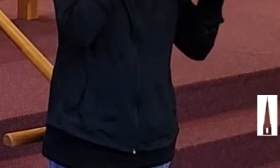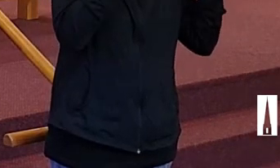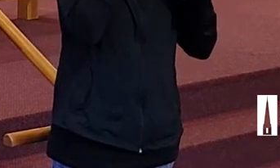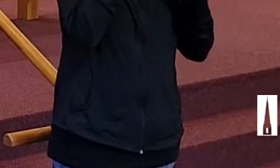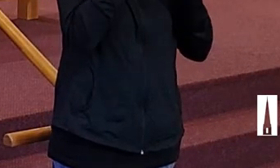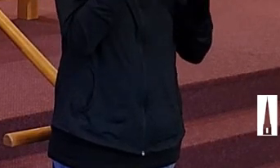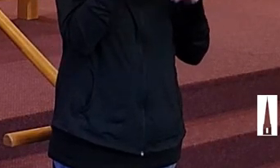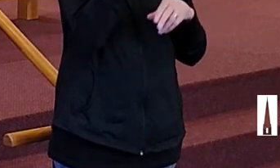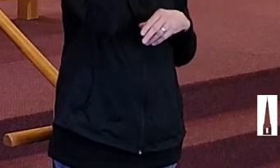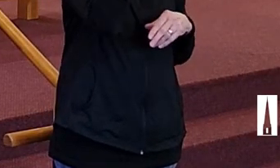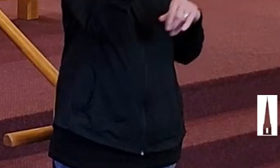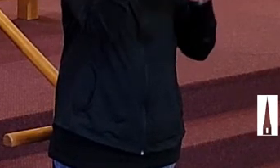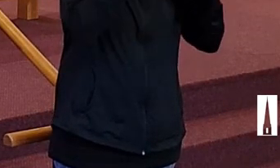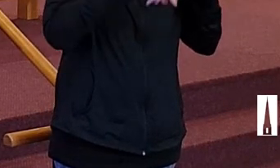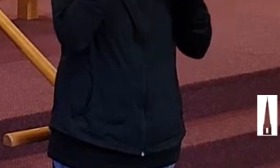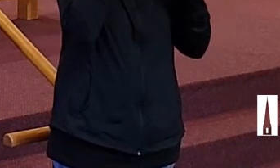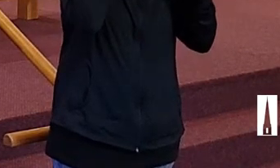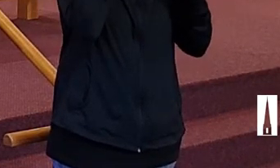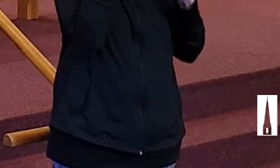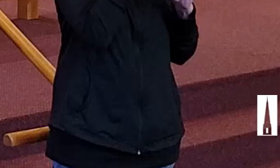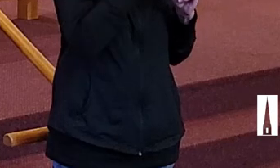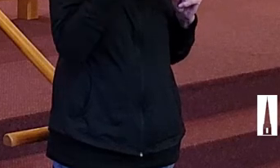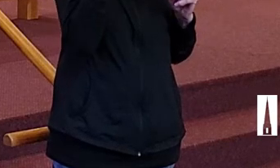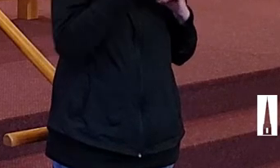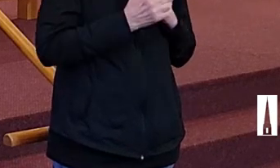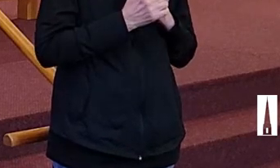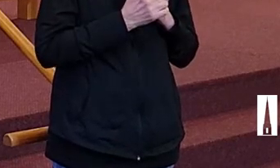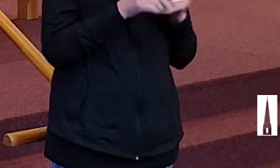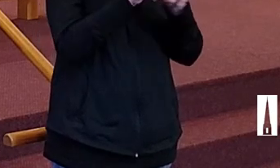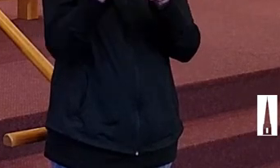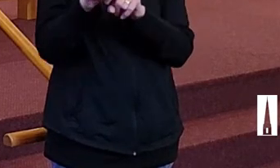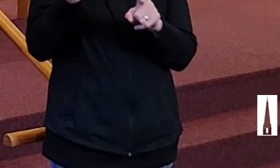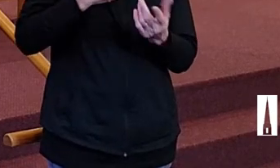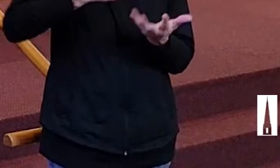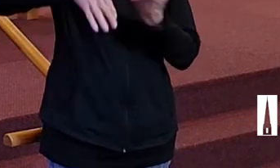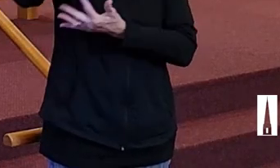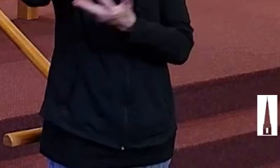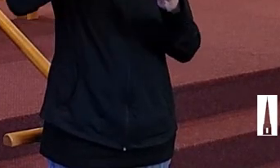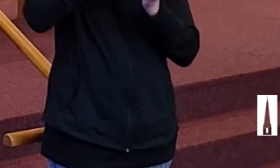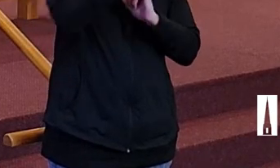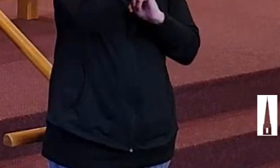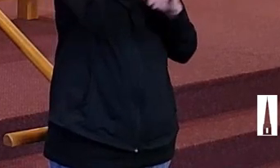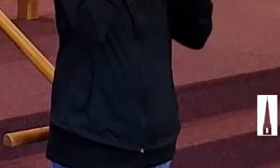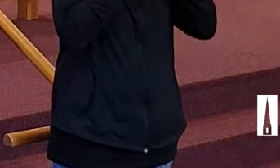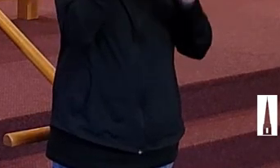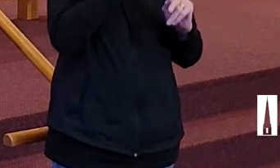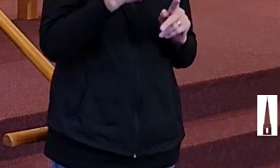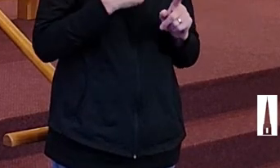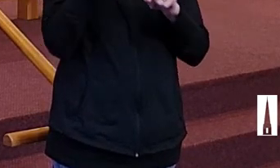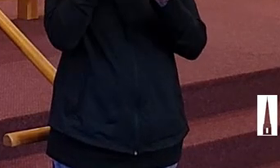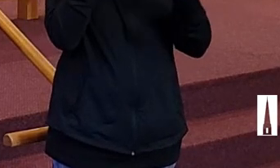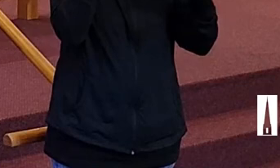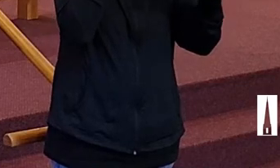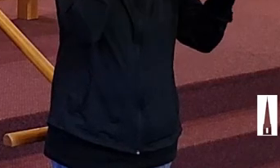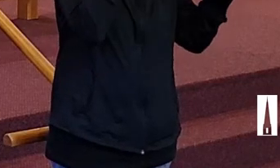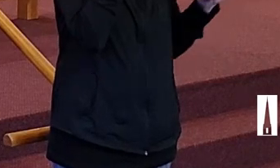And as I interact with the world and with the people around me, I know that I'm not the only one who finds themselves in